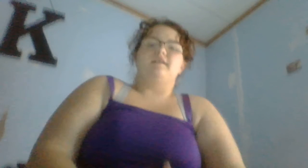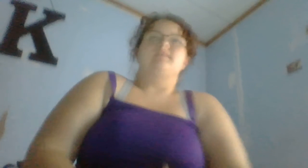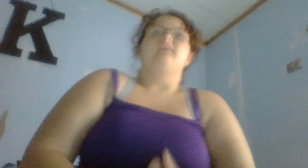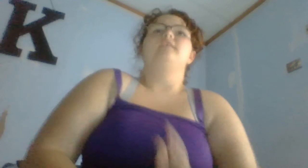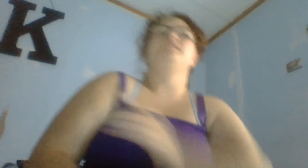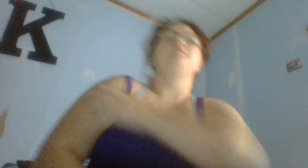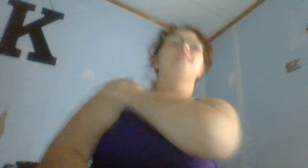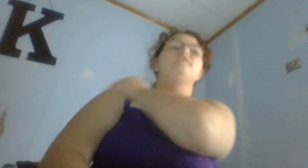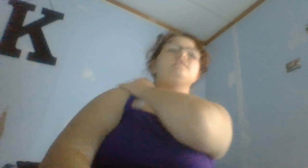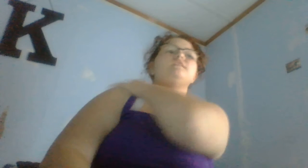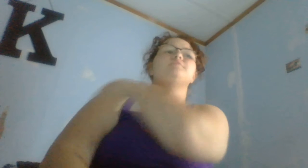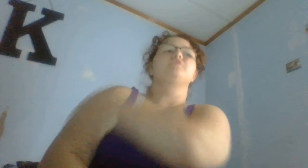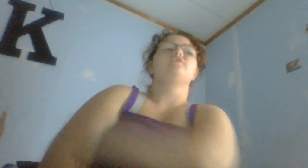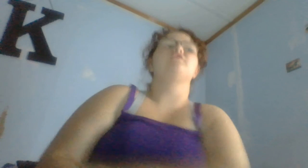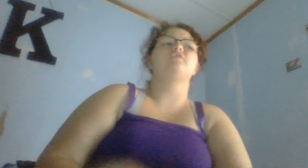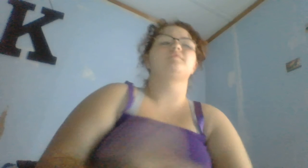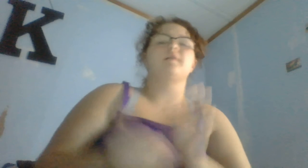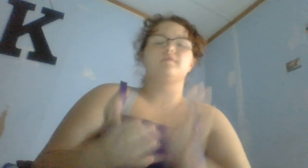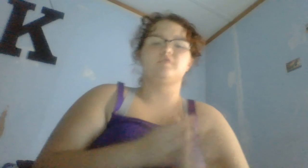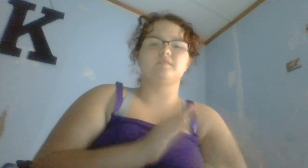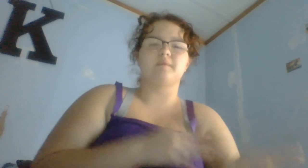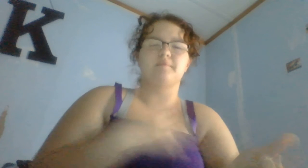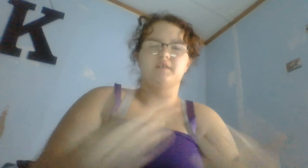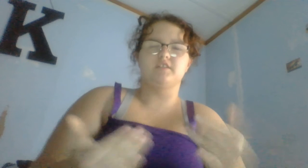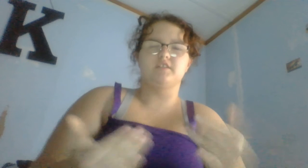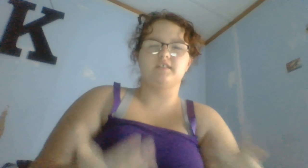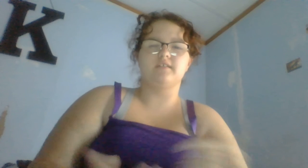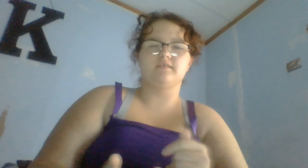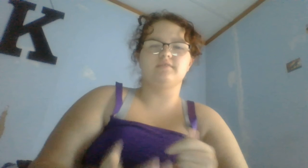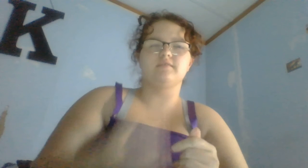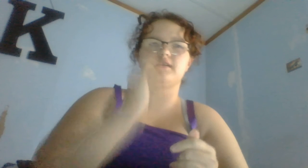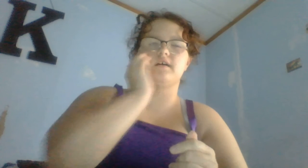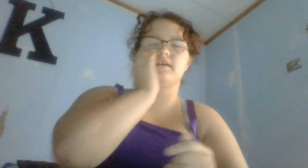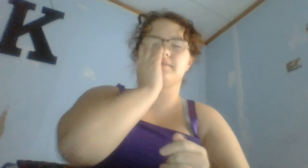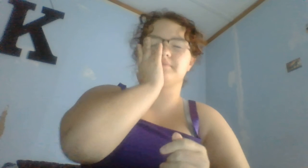anyways well this is mostly towards my towards my budgeting um